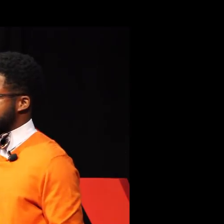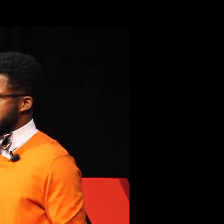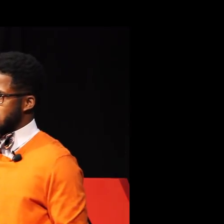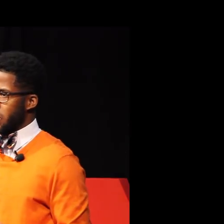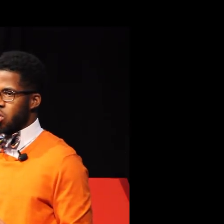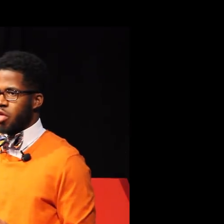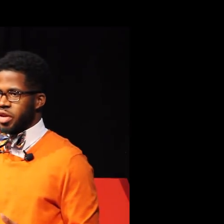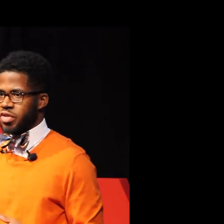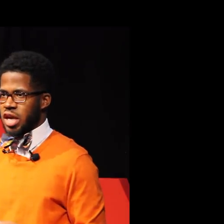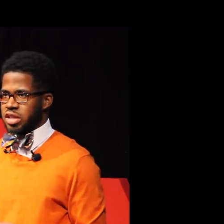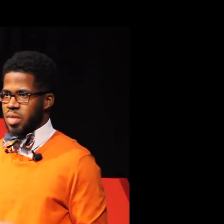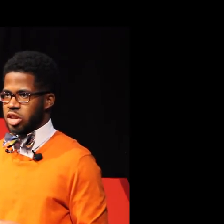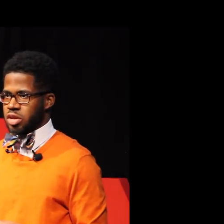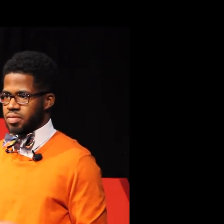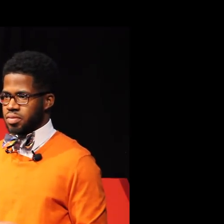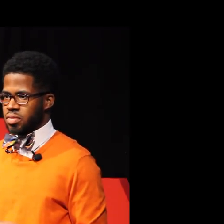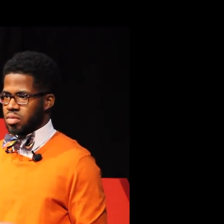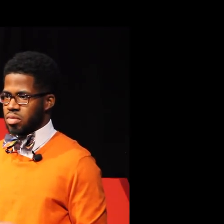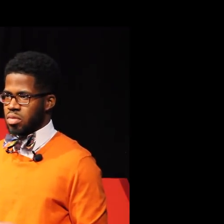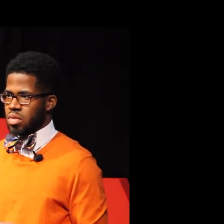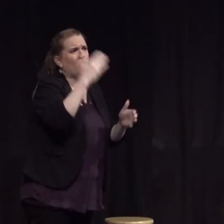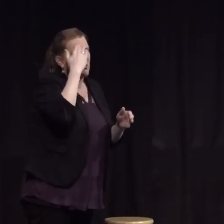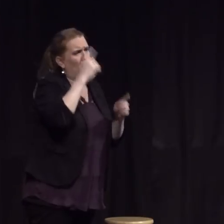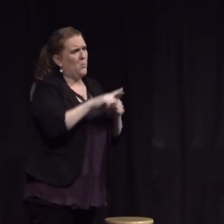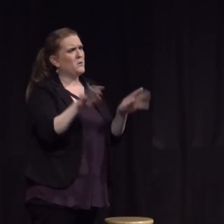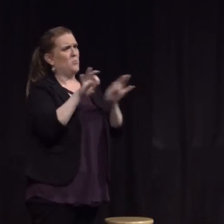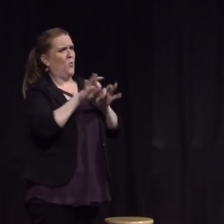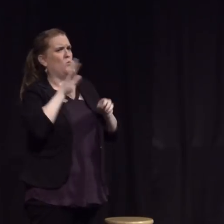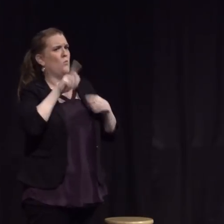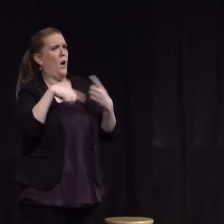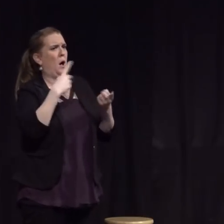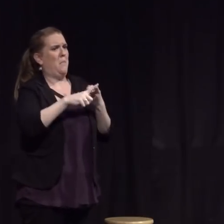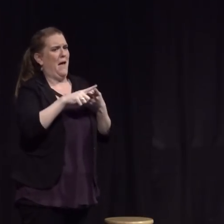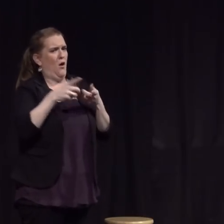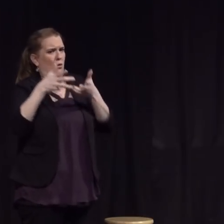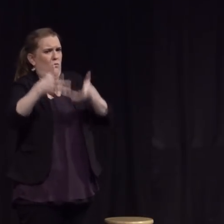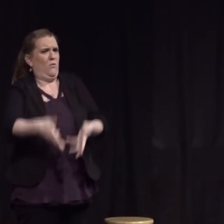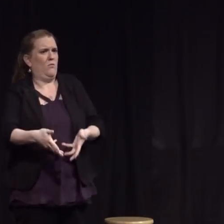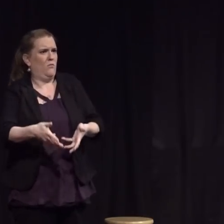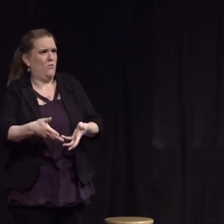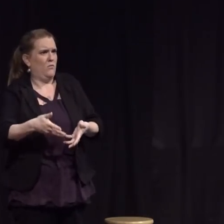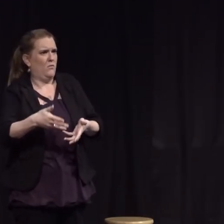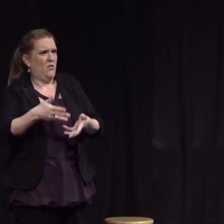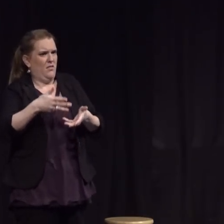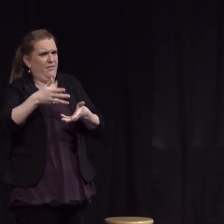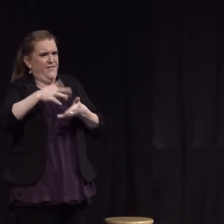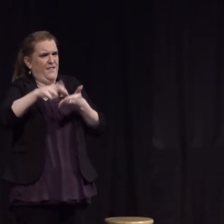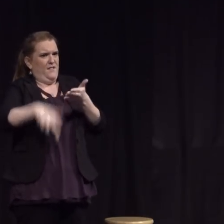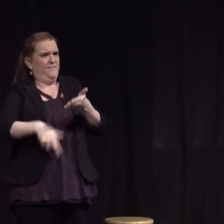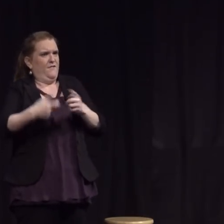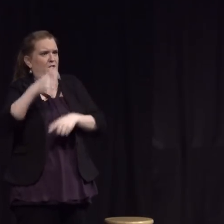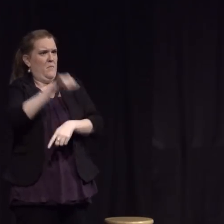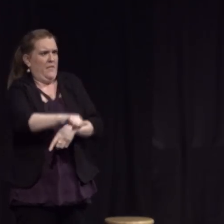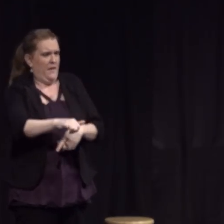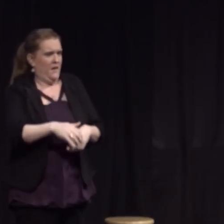of the statistics that we often forget to mention. There is a black boy somewhere that dreams of being a